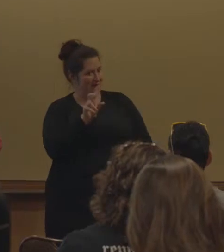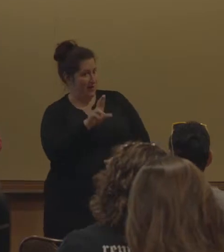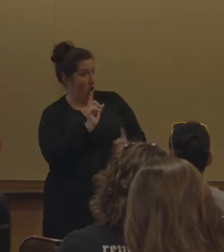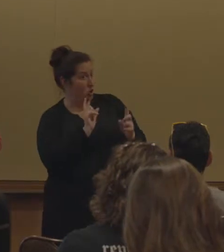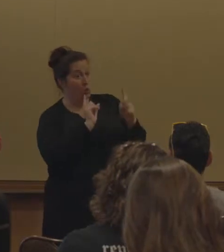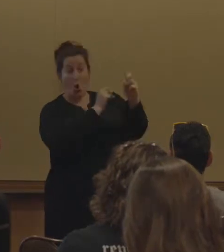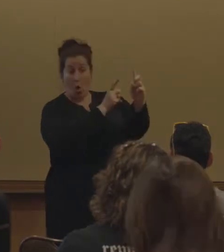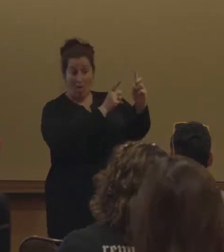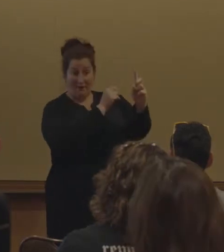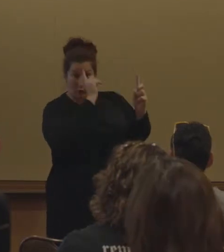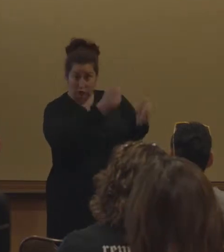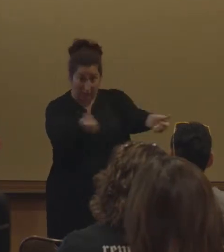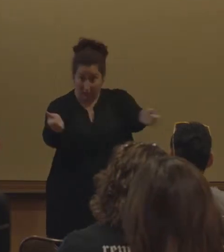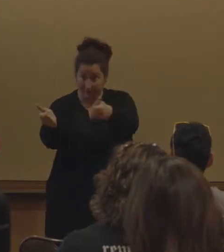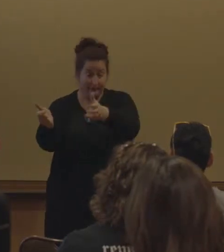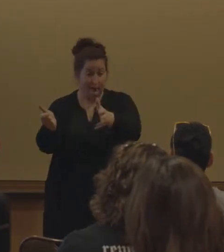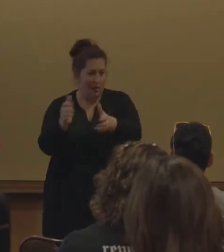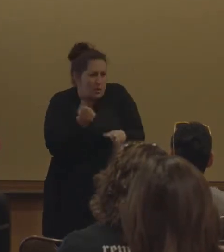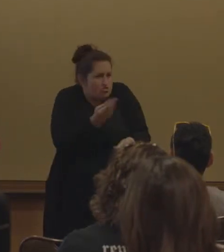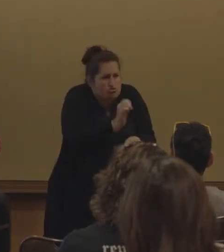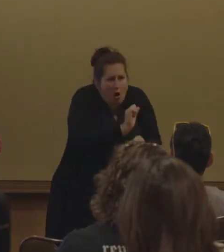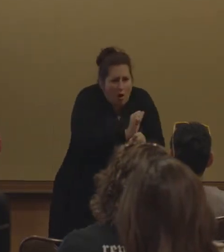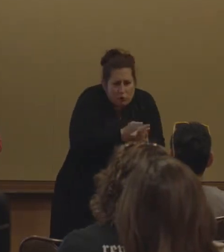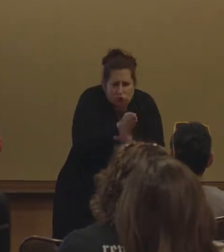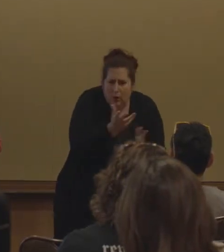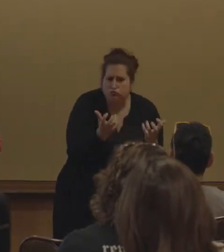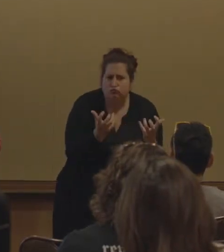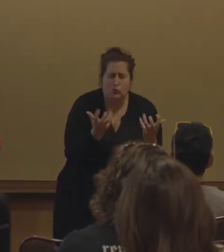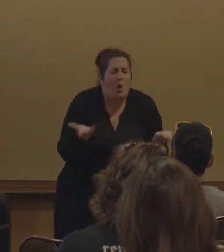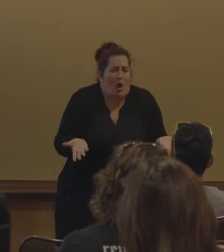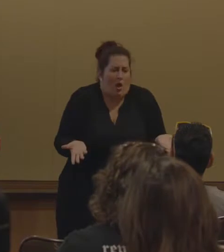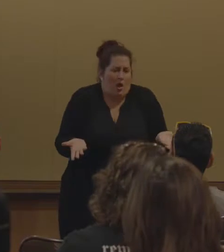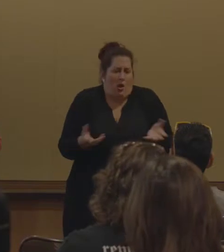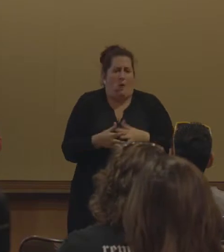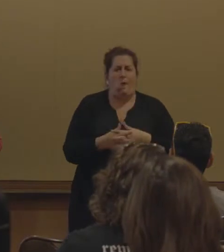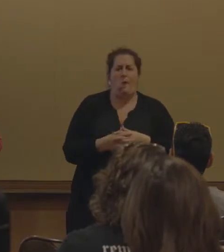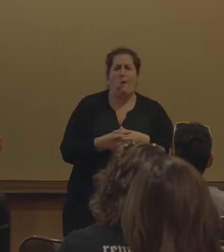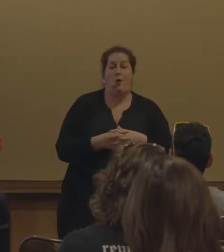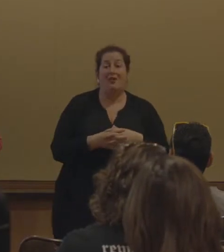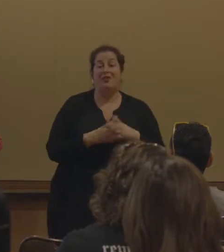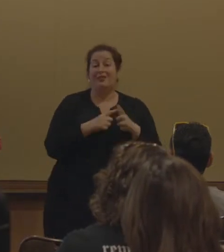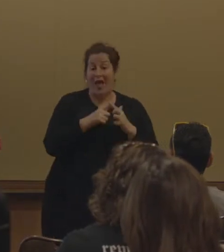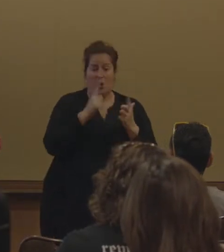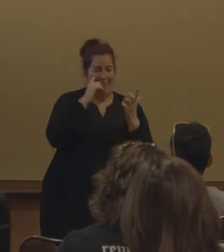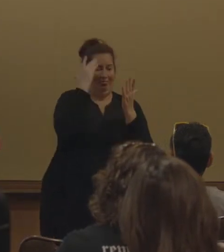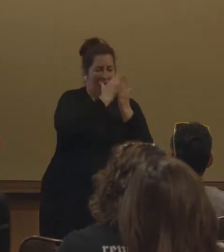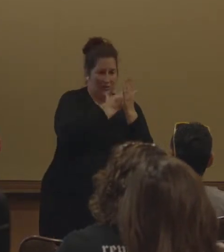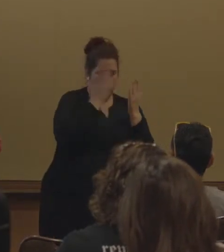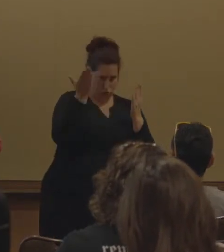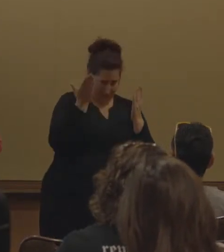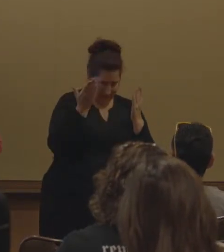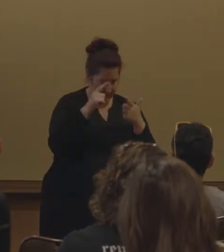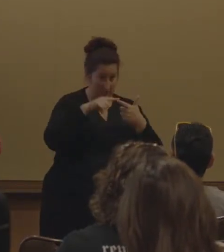goal. So what is that job and that career that you wanna go for? And then it lists what the services